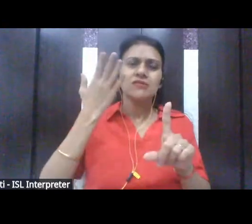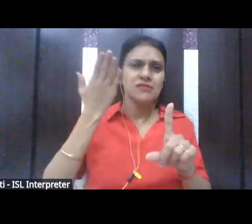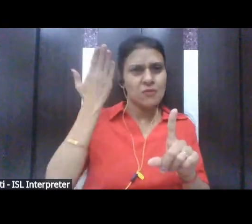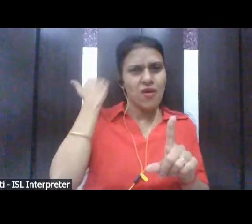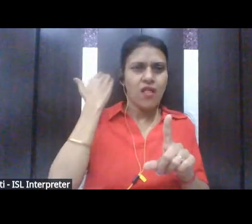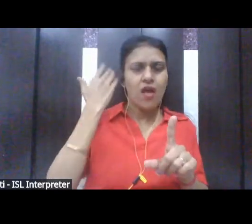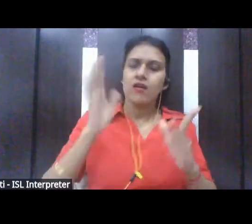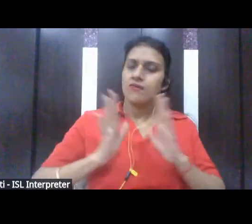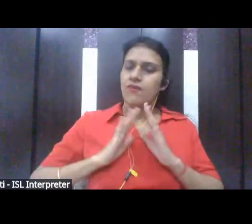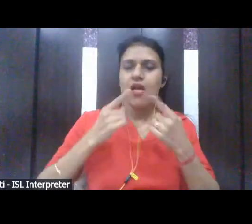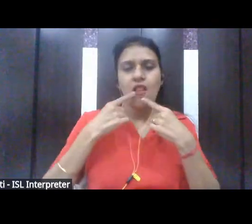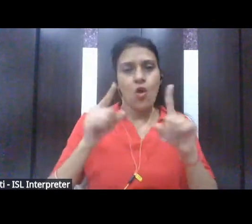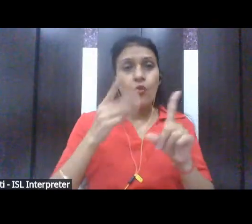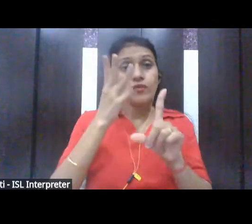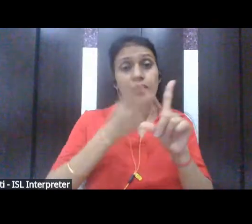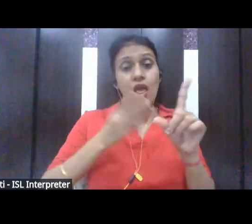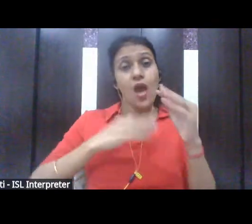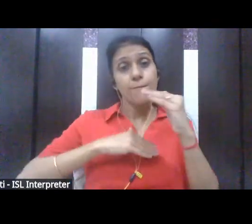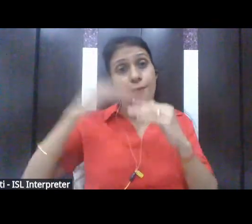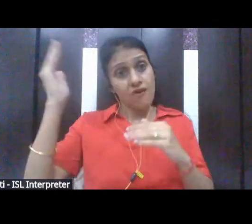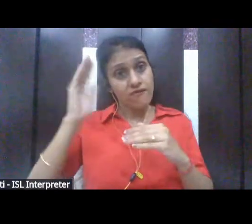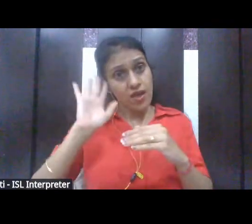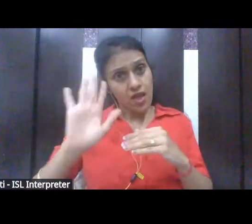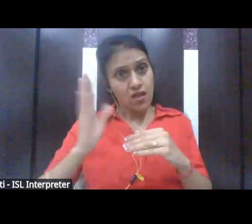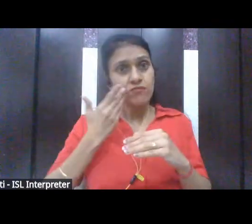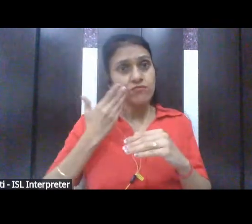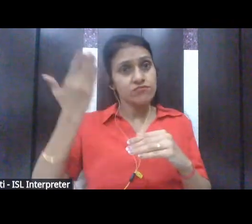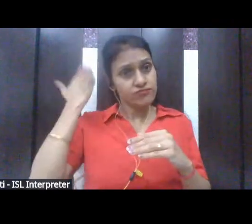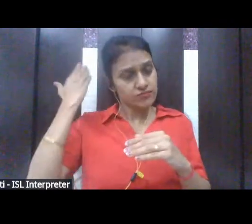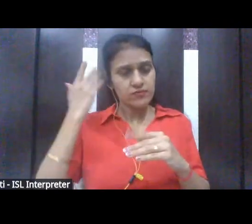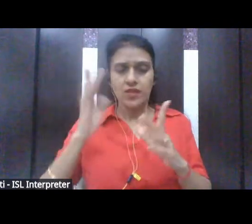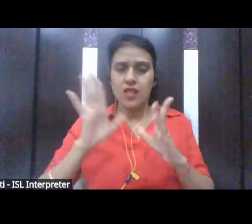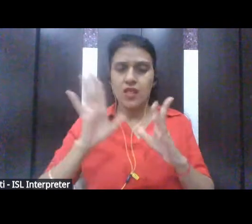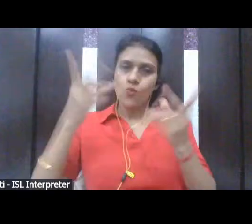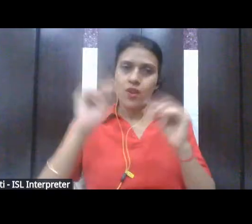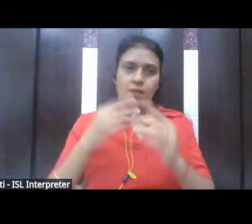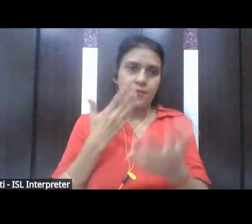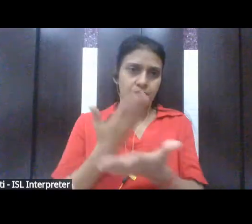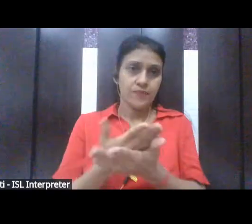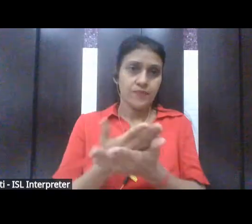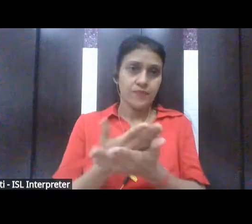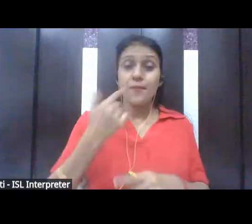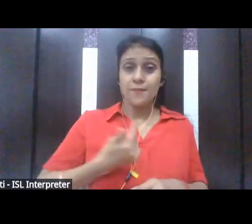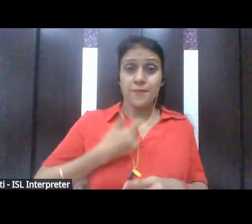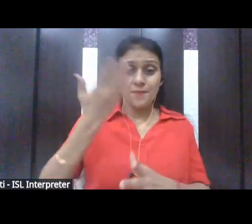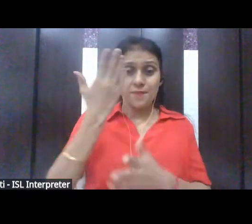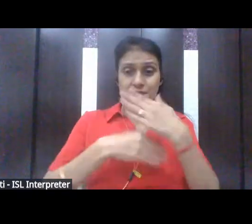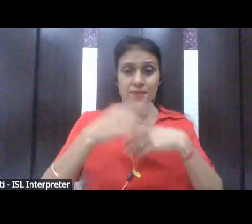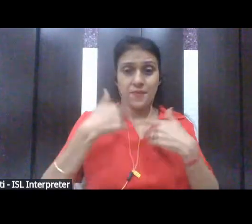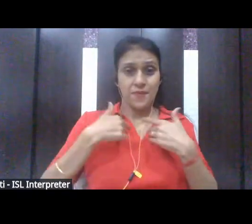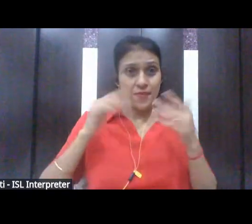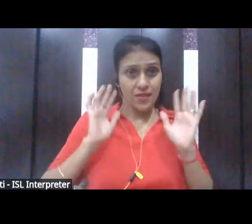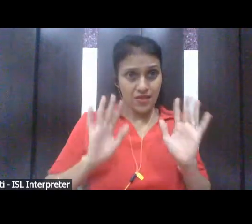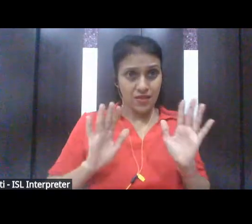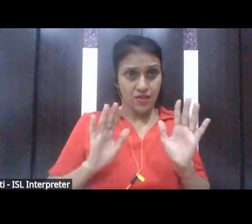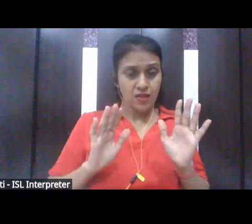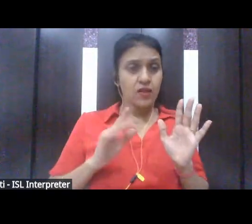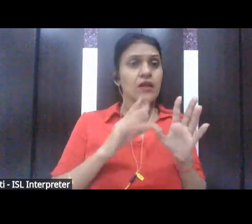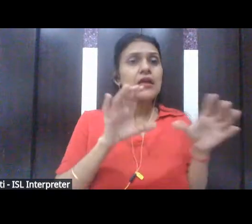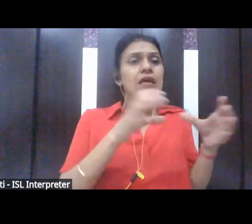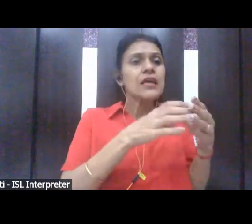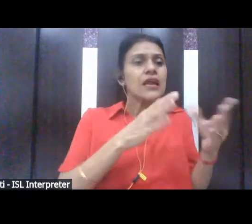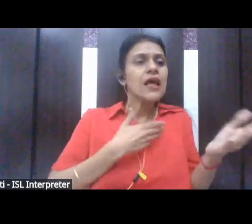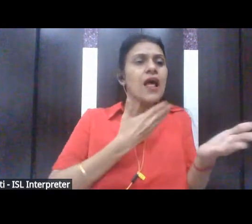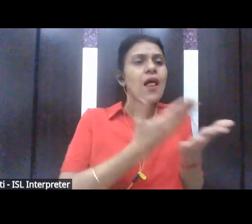Another question that we usually get is that if I'm a person with disability, then which category of award can